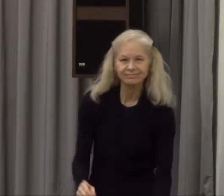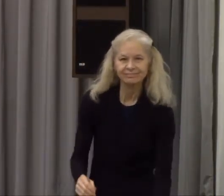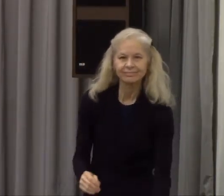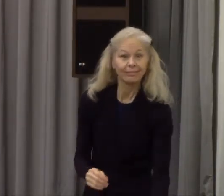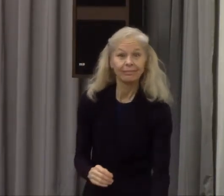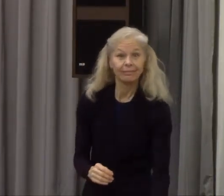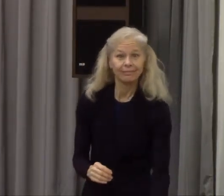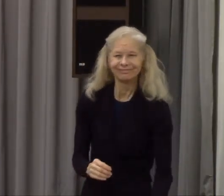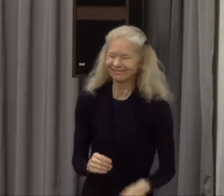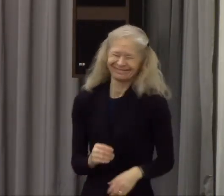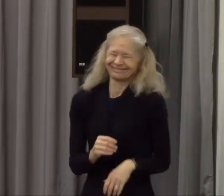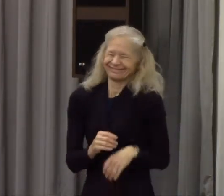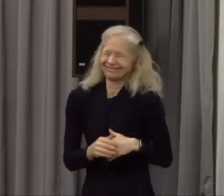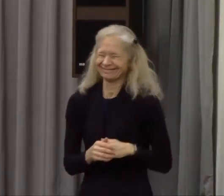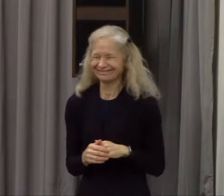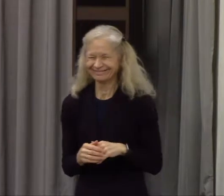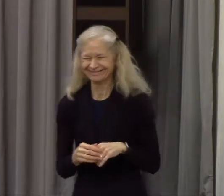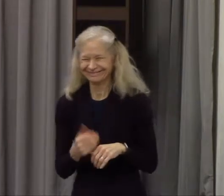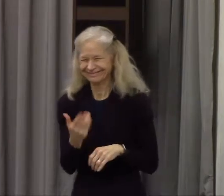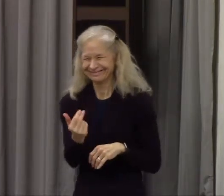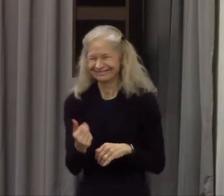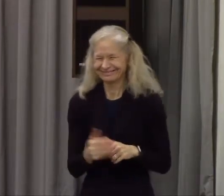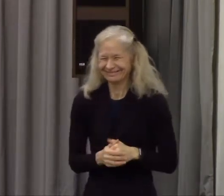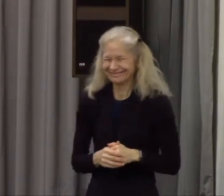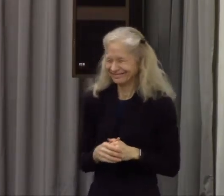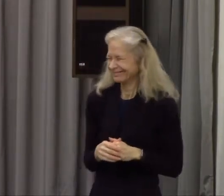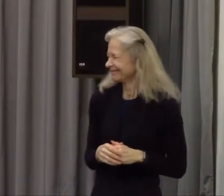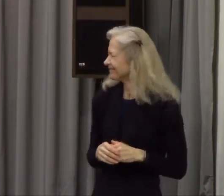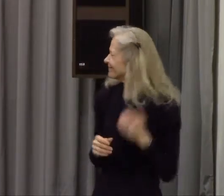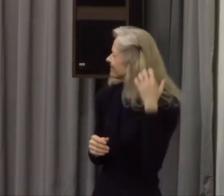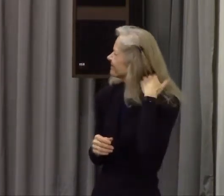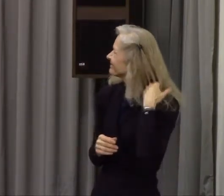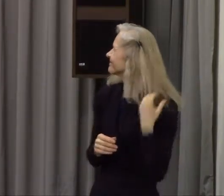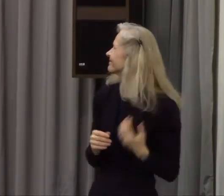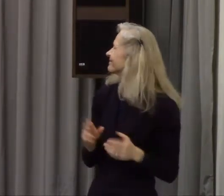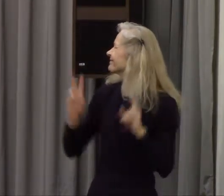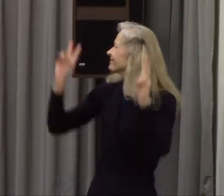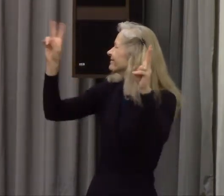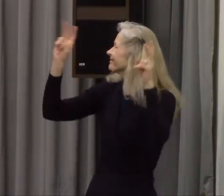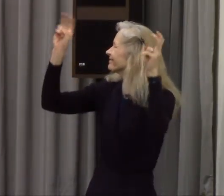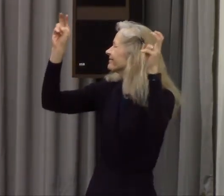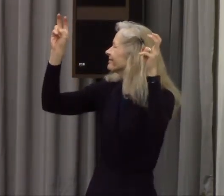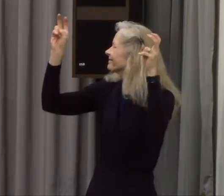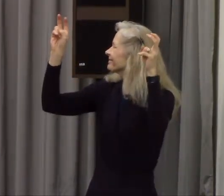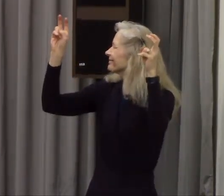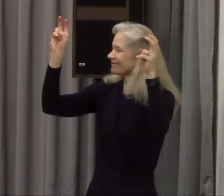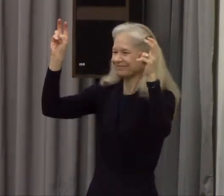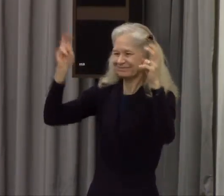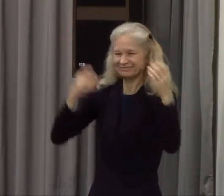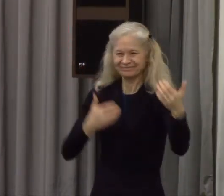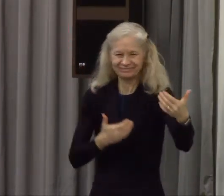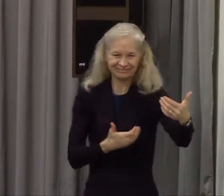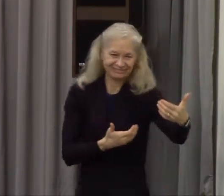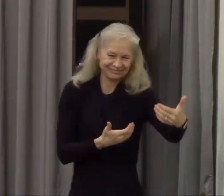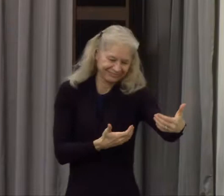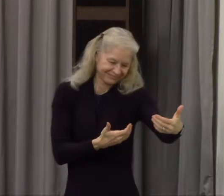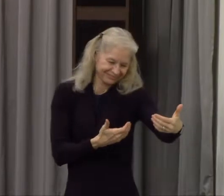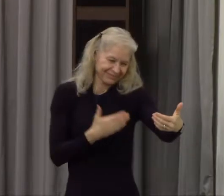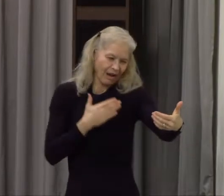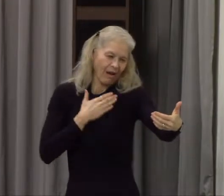simply from the words of Simeon, "Mine eyes have seen thy salvation." Mine eyes have